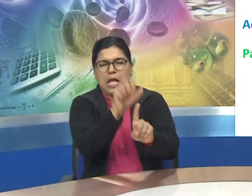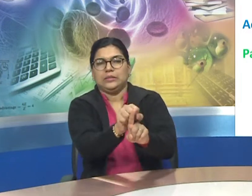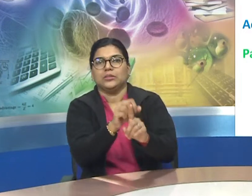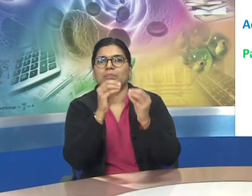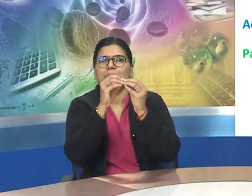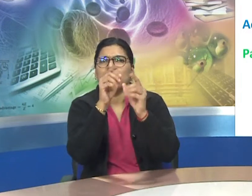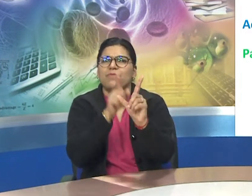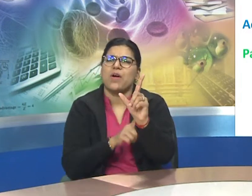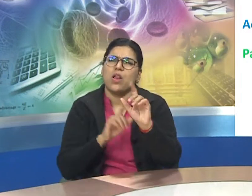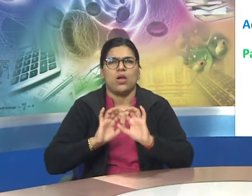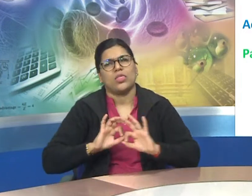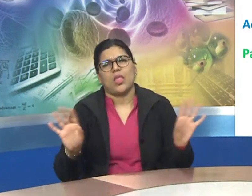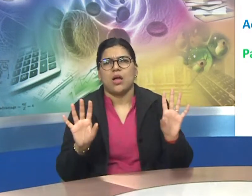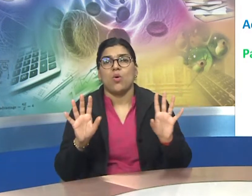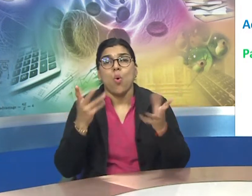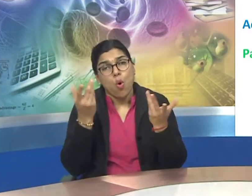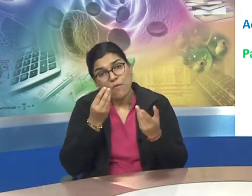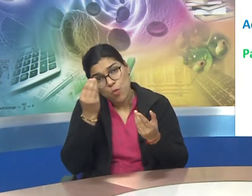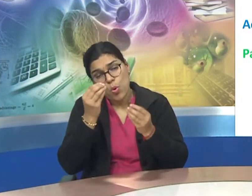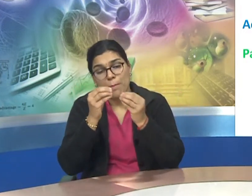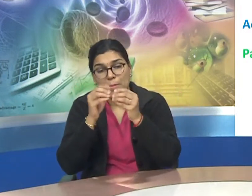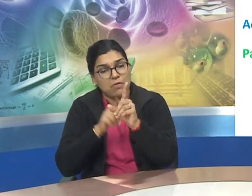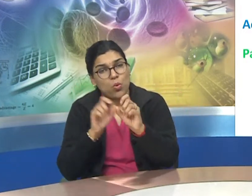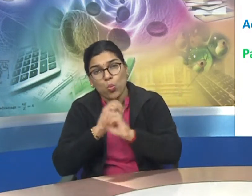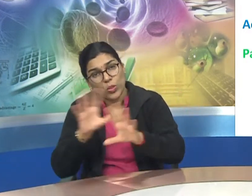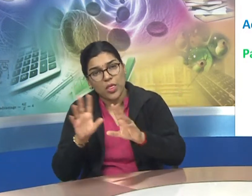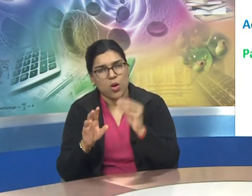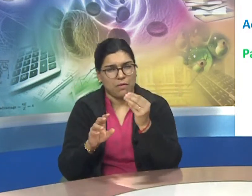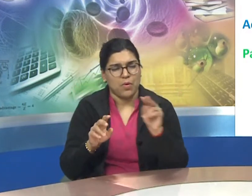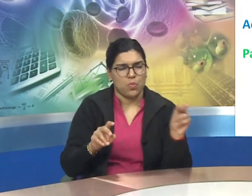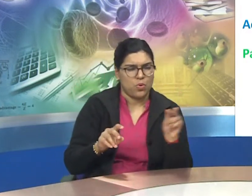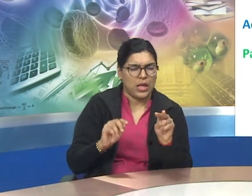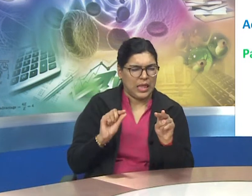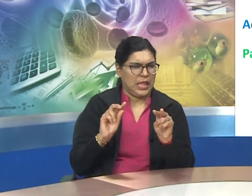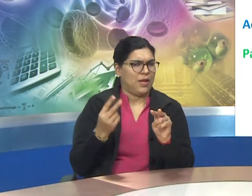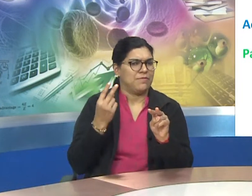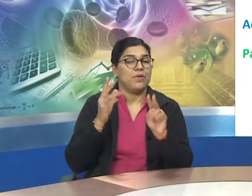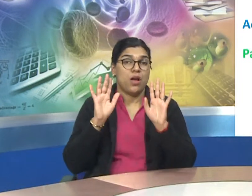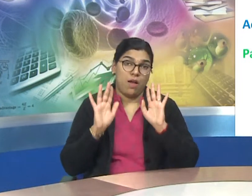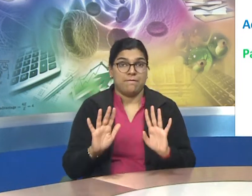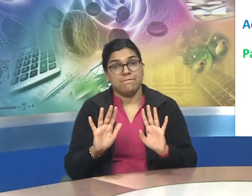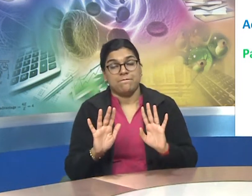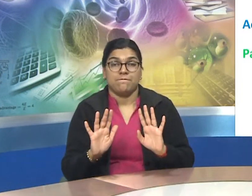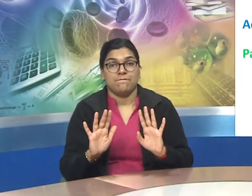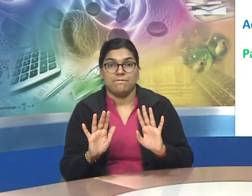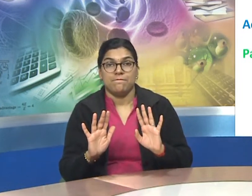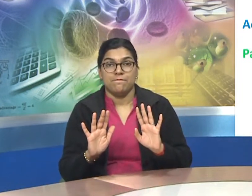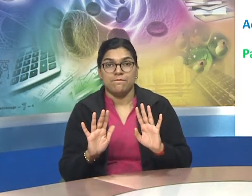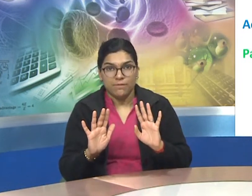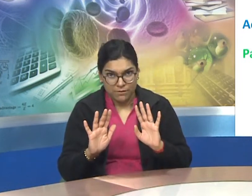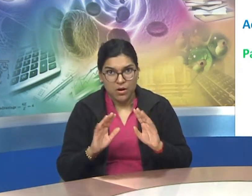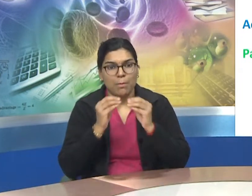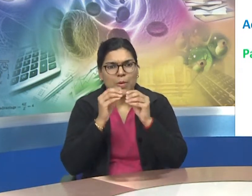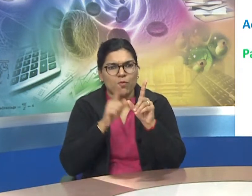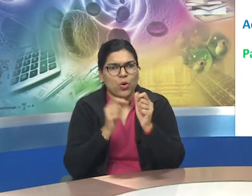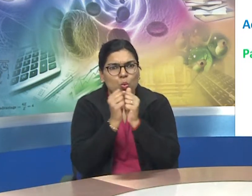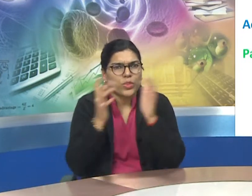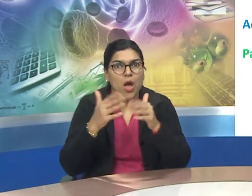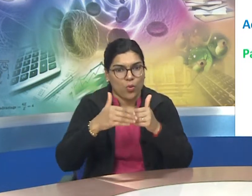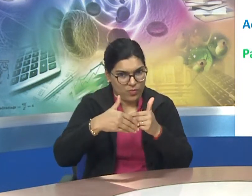You all easily can understand the same type of active and passive statements. But sometimes there are some